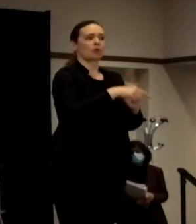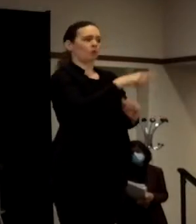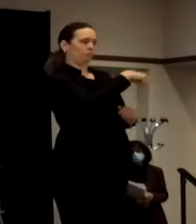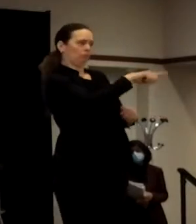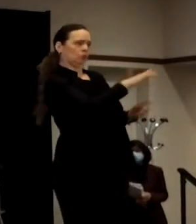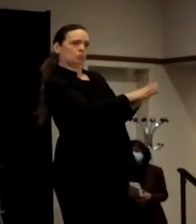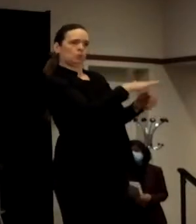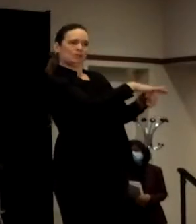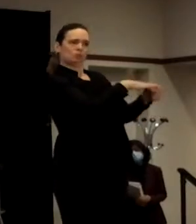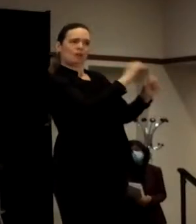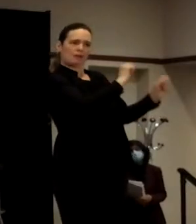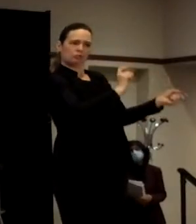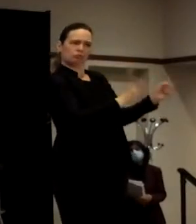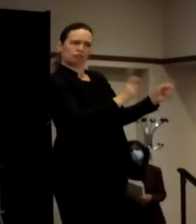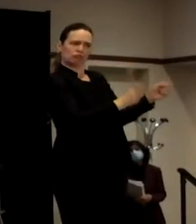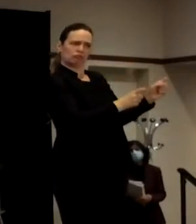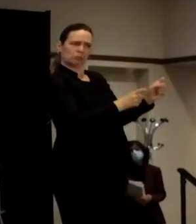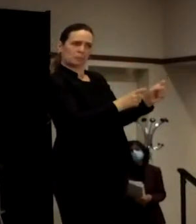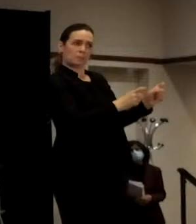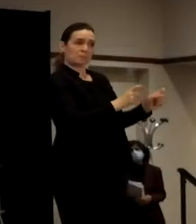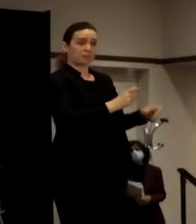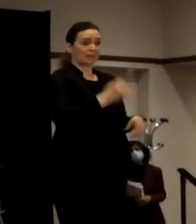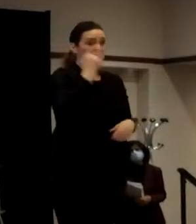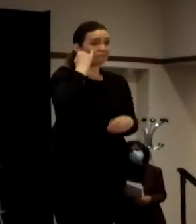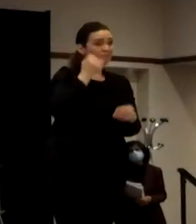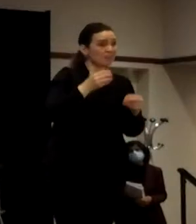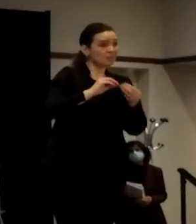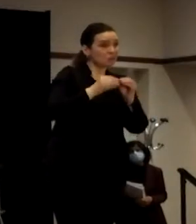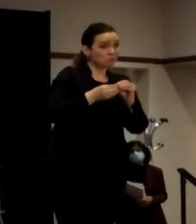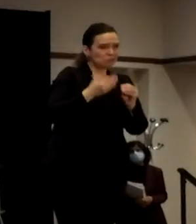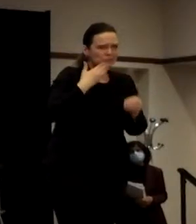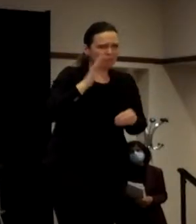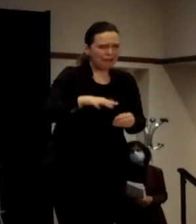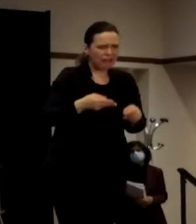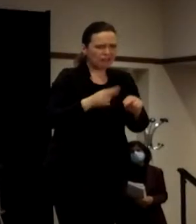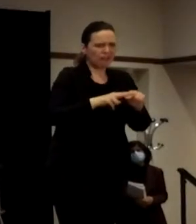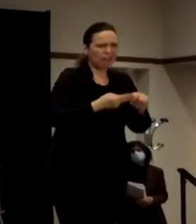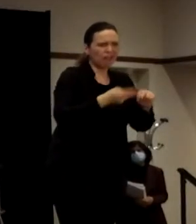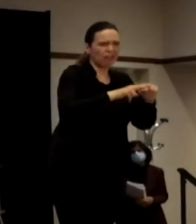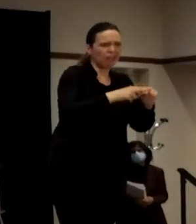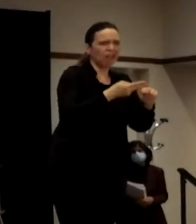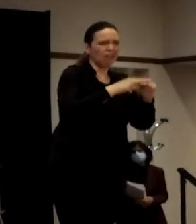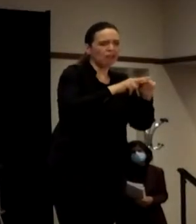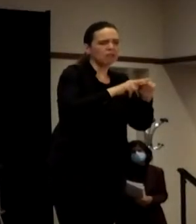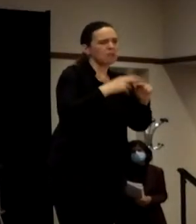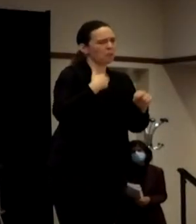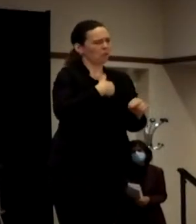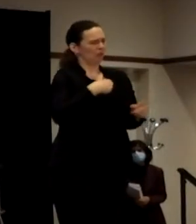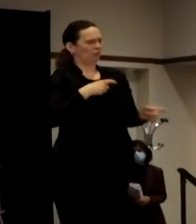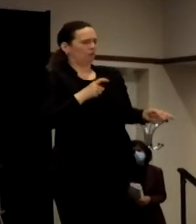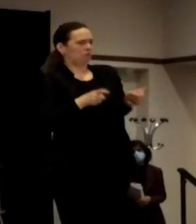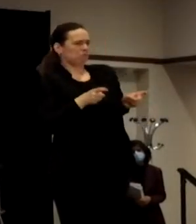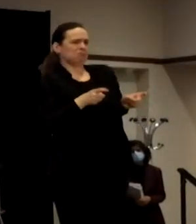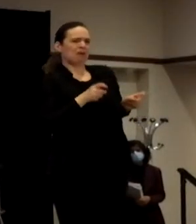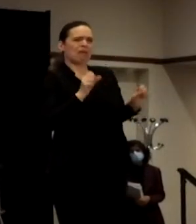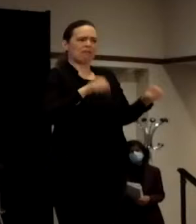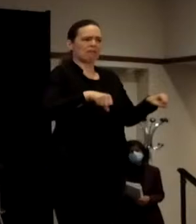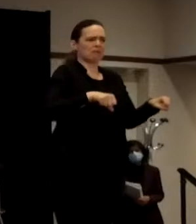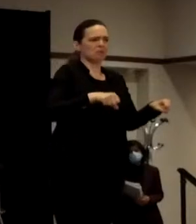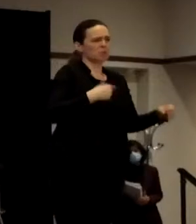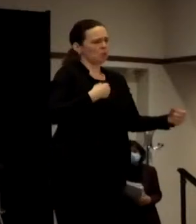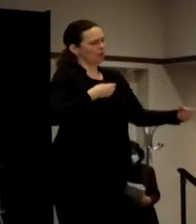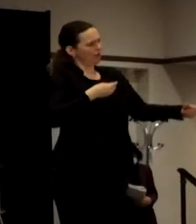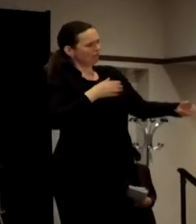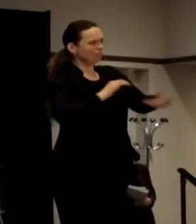the data and on the ground here in our county, in our buildings at this moment in time. So saying that, I'll ask